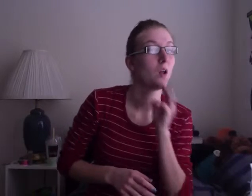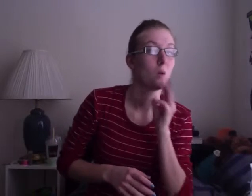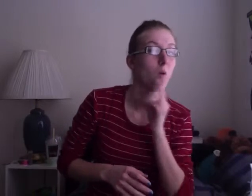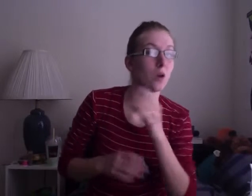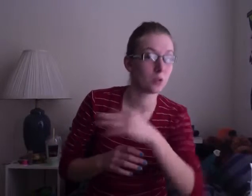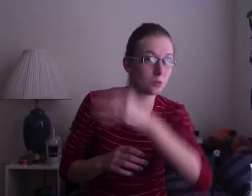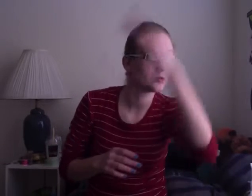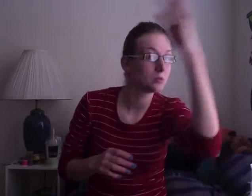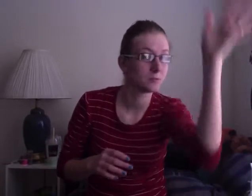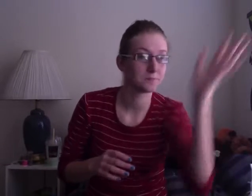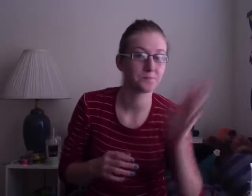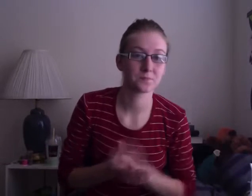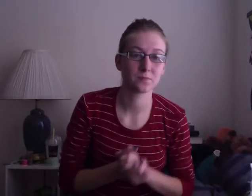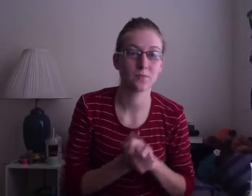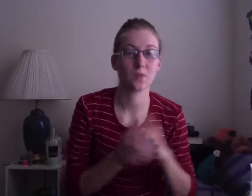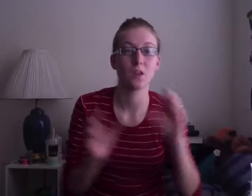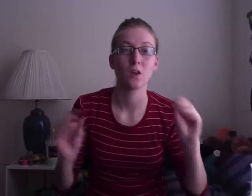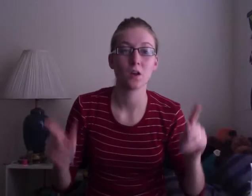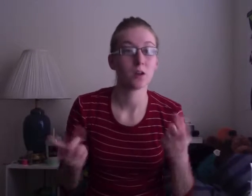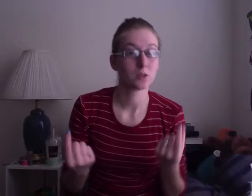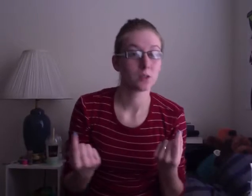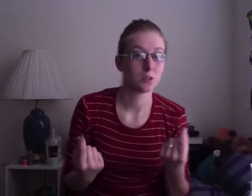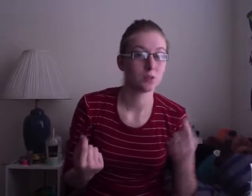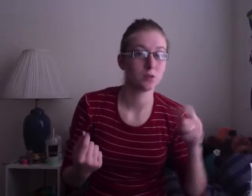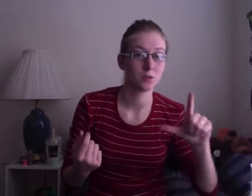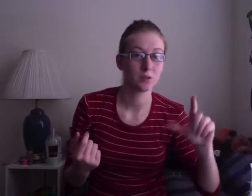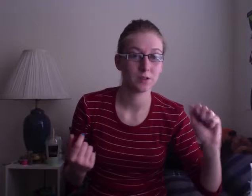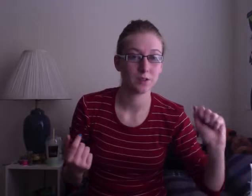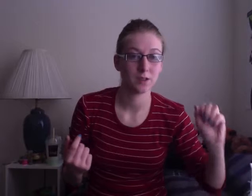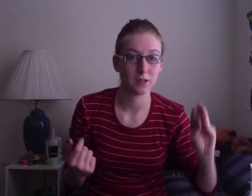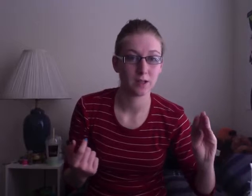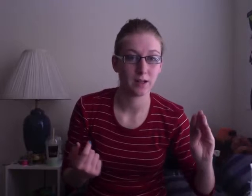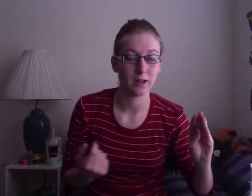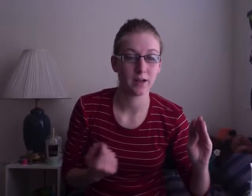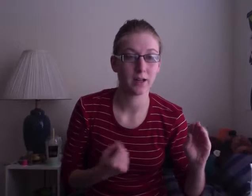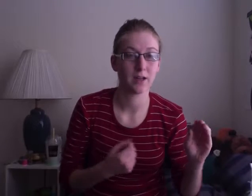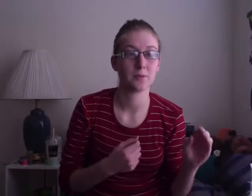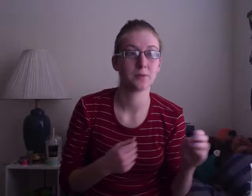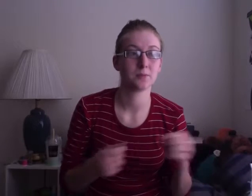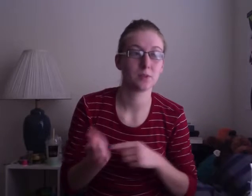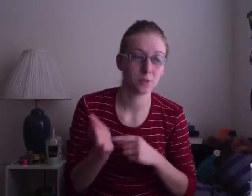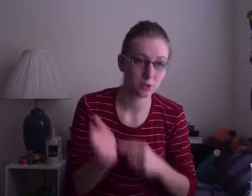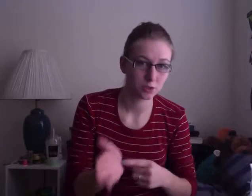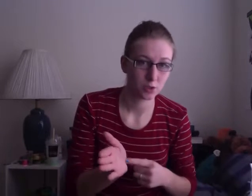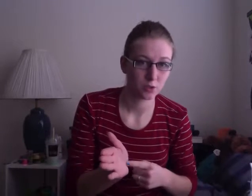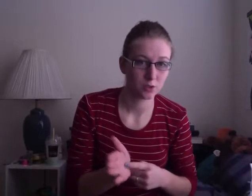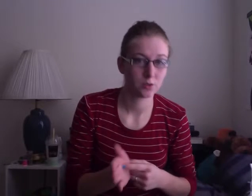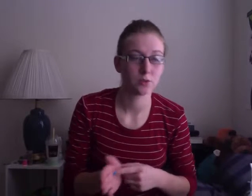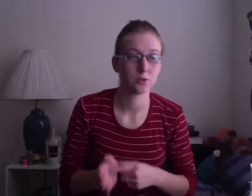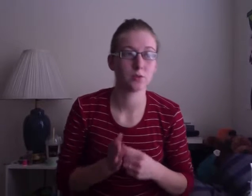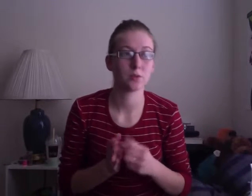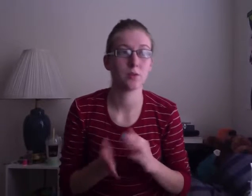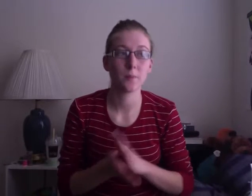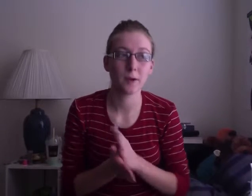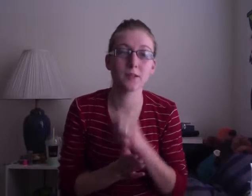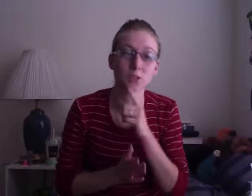here that's going to look at that in a little bit more detail and give you a better chance to understand that it's a cooling process.